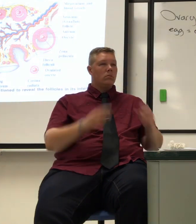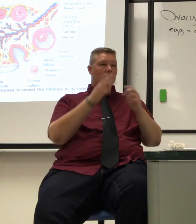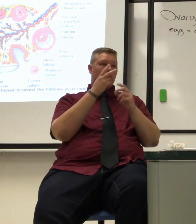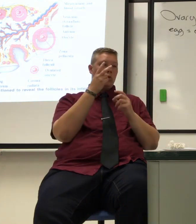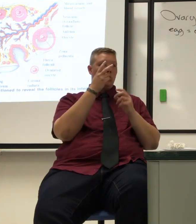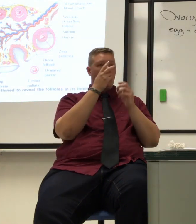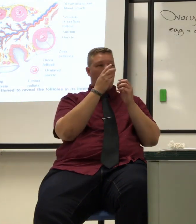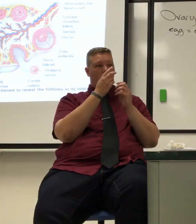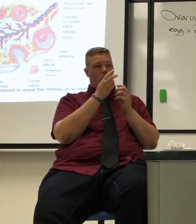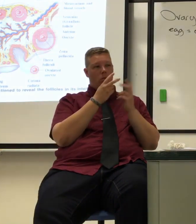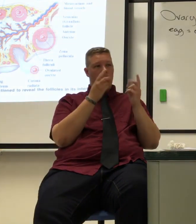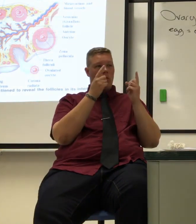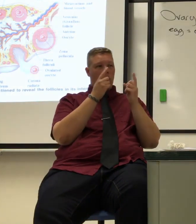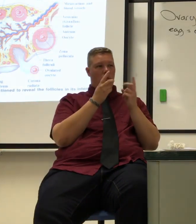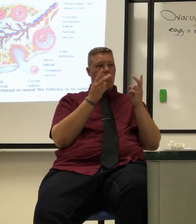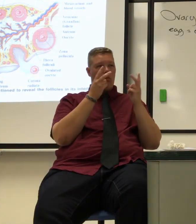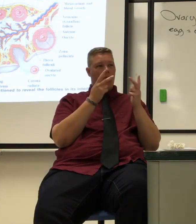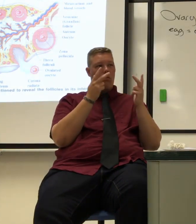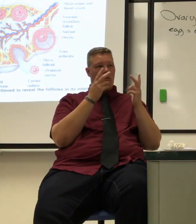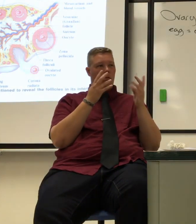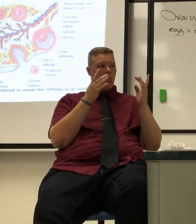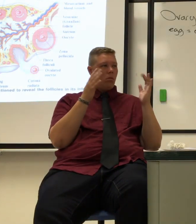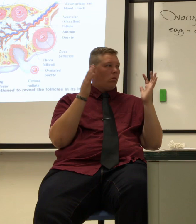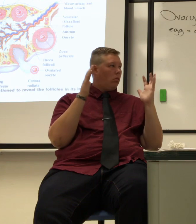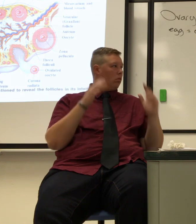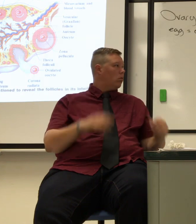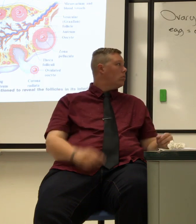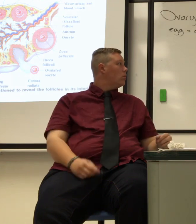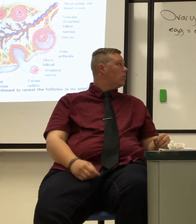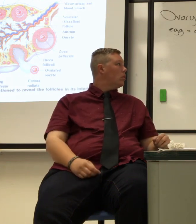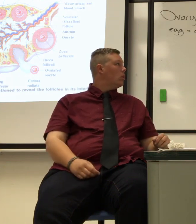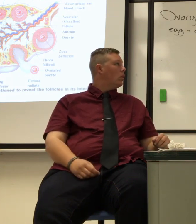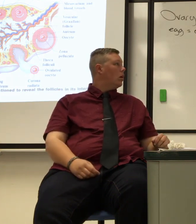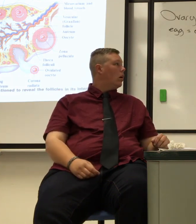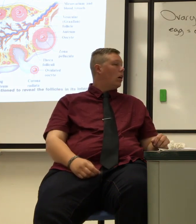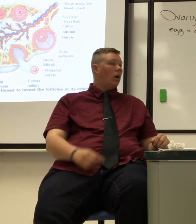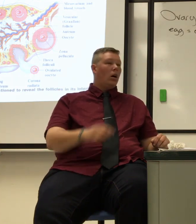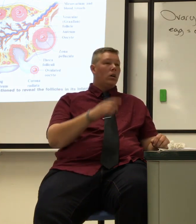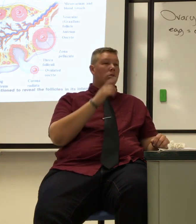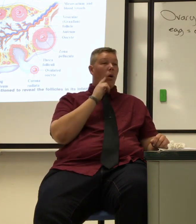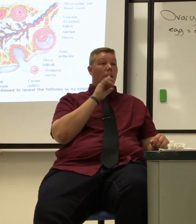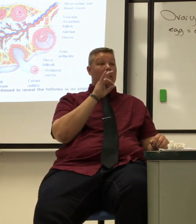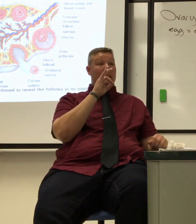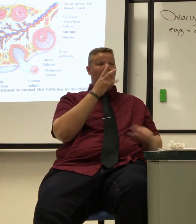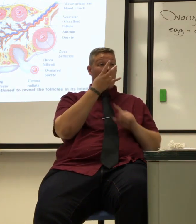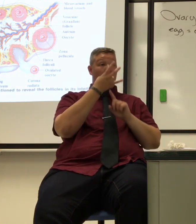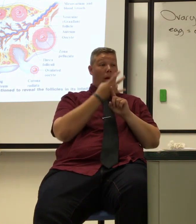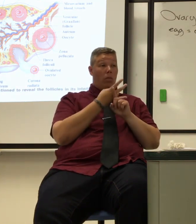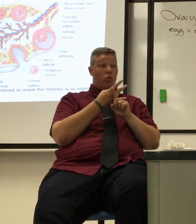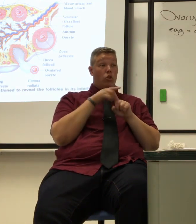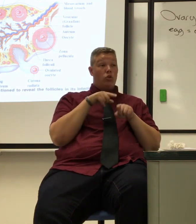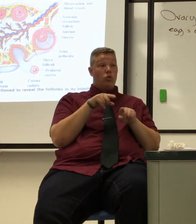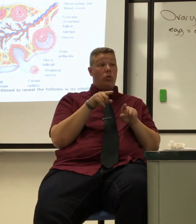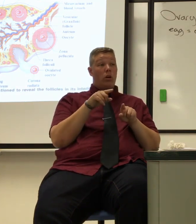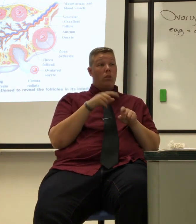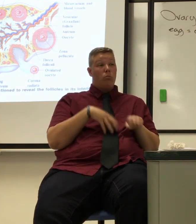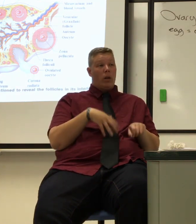Cell division. Now, in the 7th month of pregnancy, you get follicles that form around the